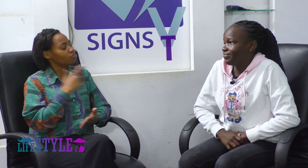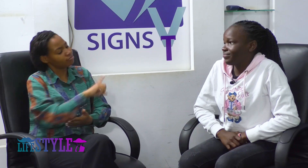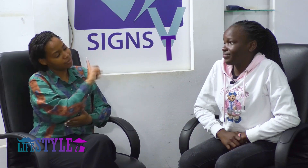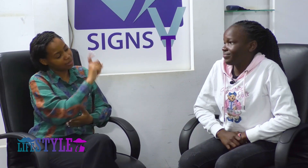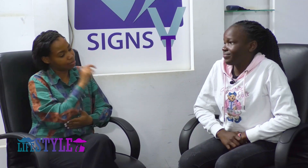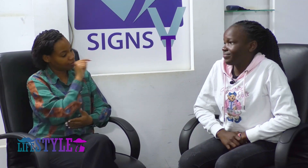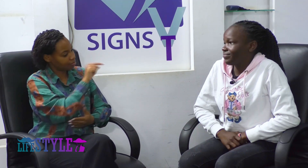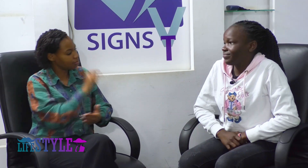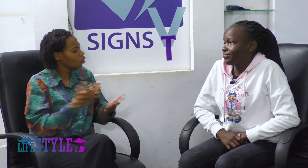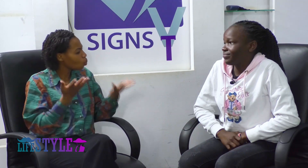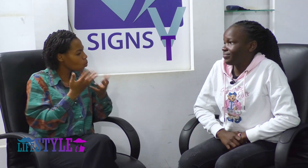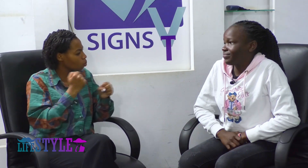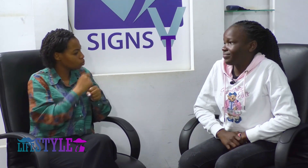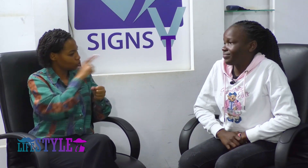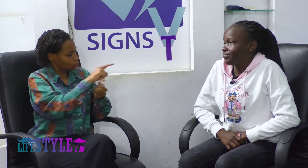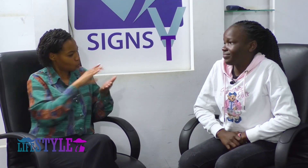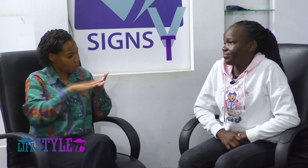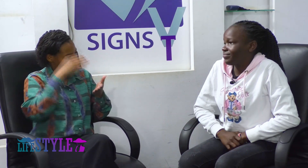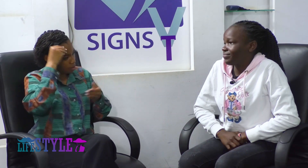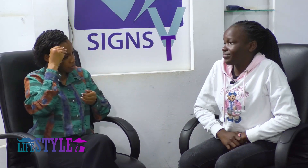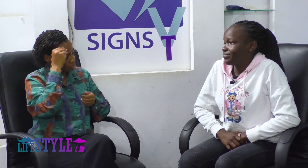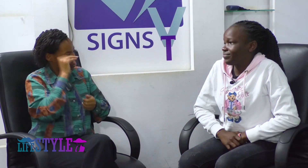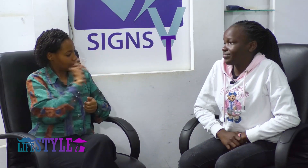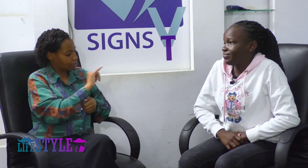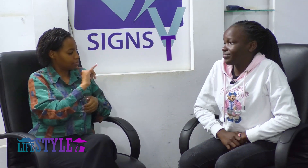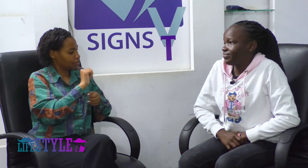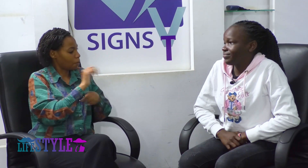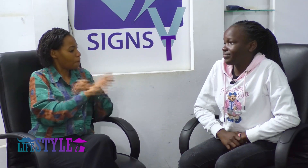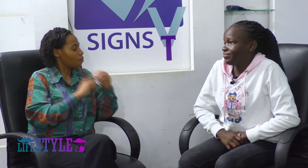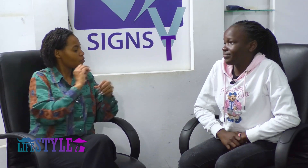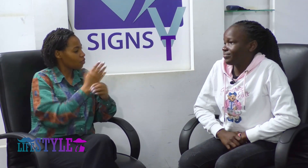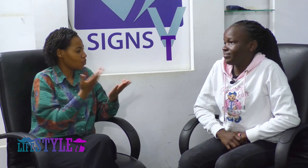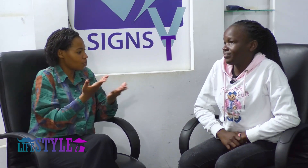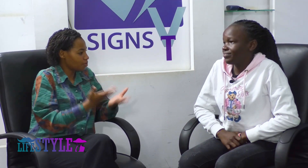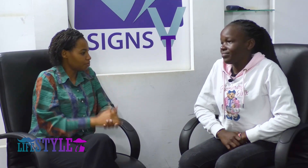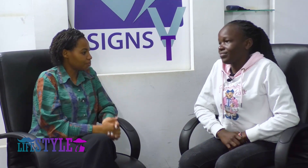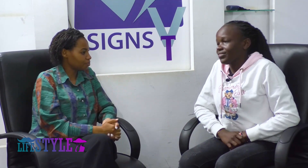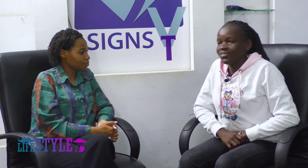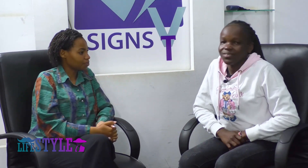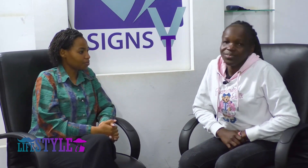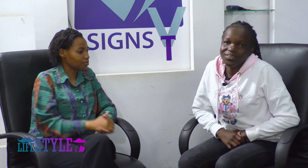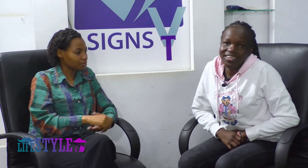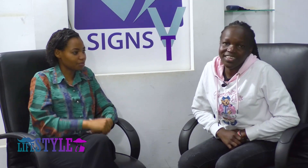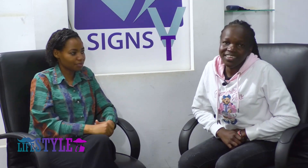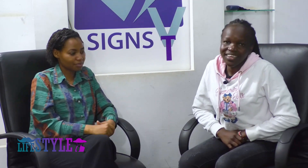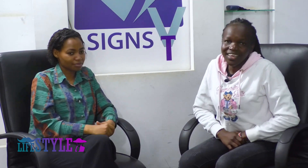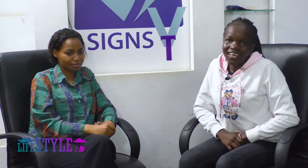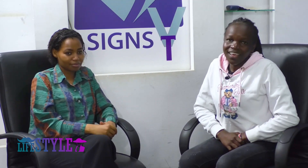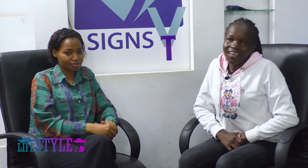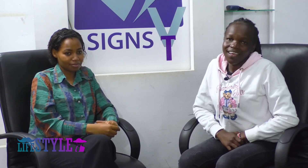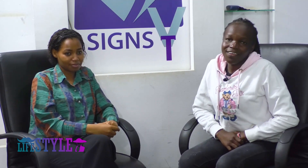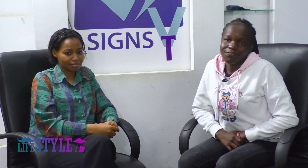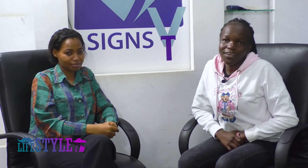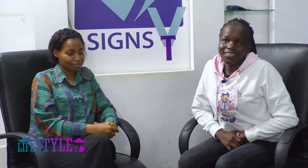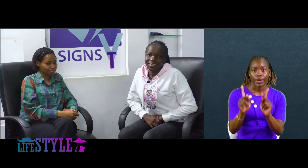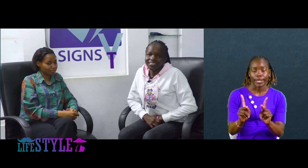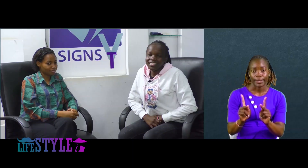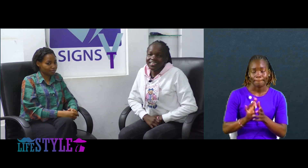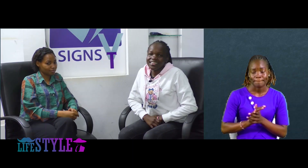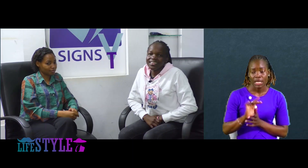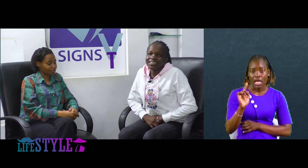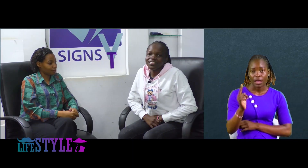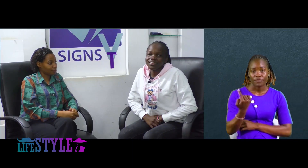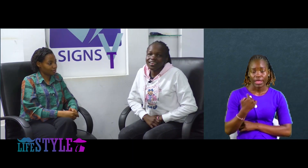her learning videography. So where did you learn this course? Okay, first